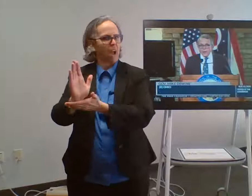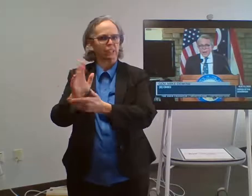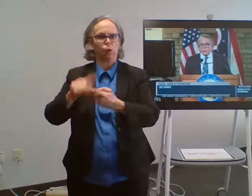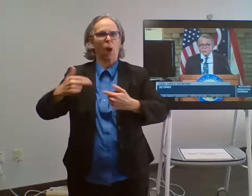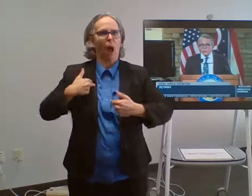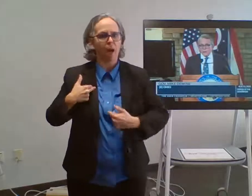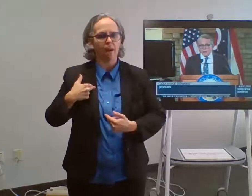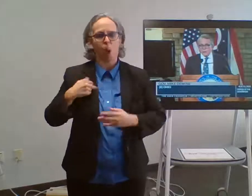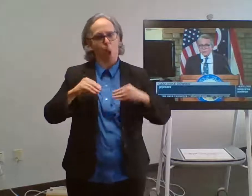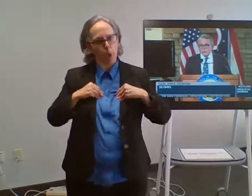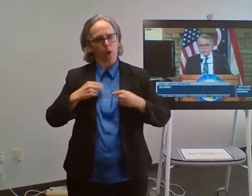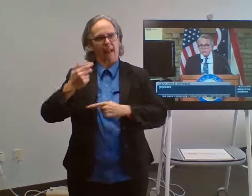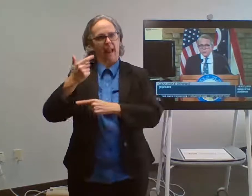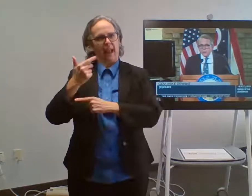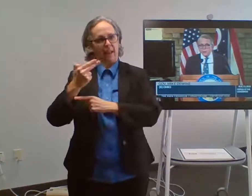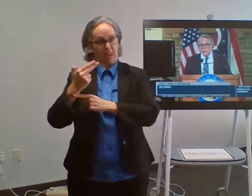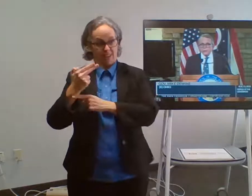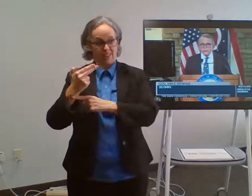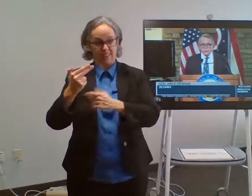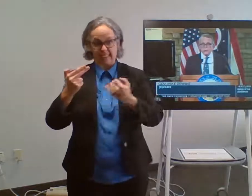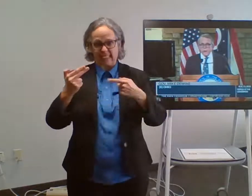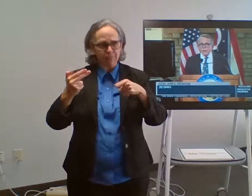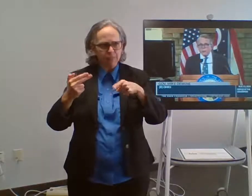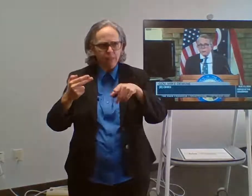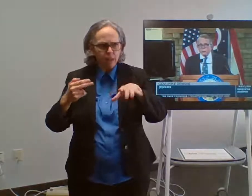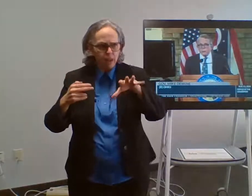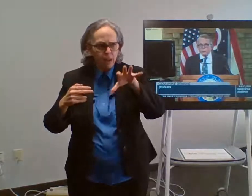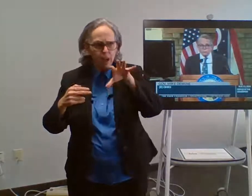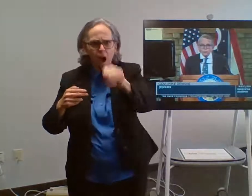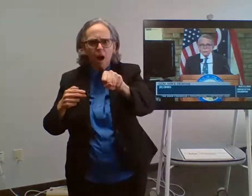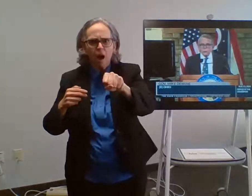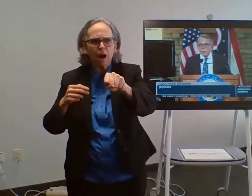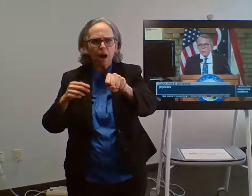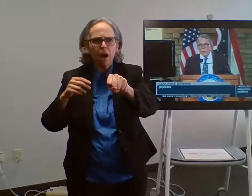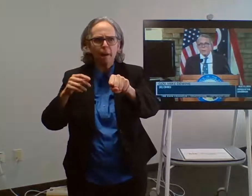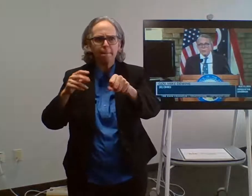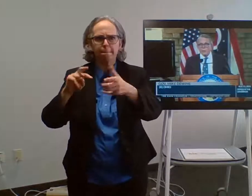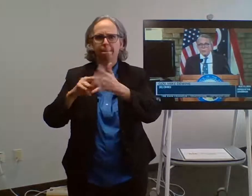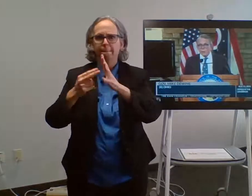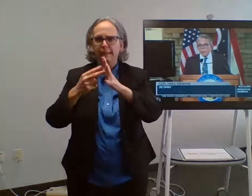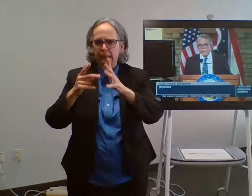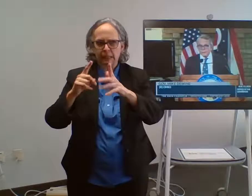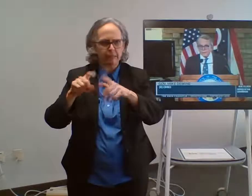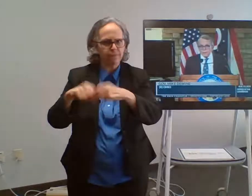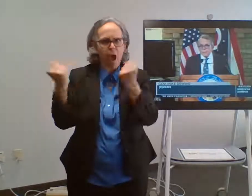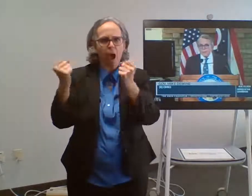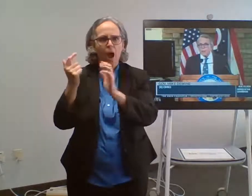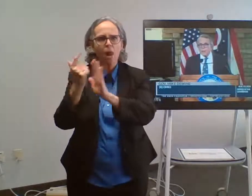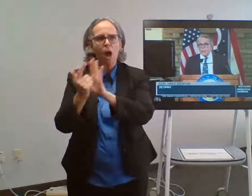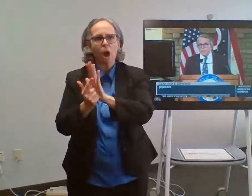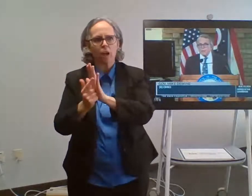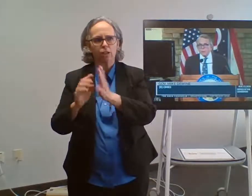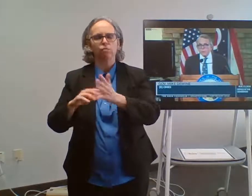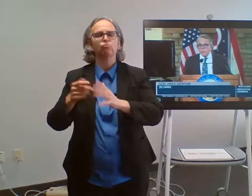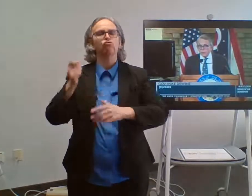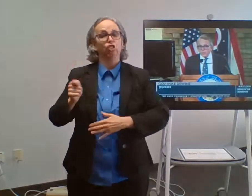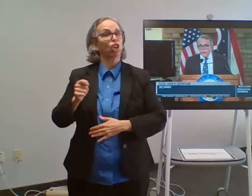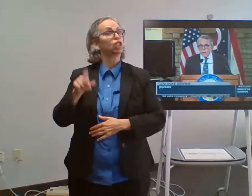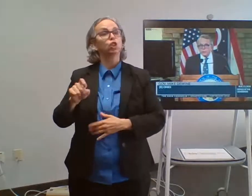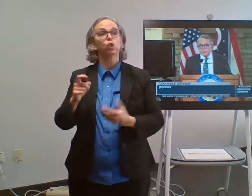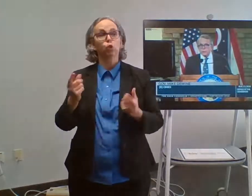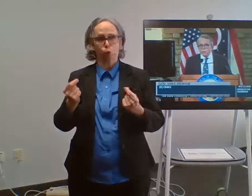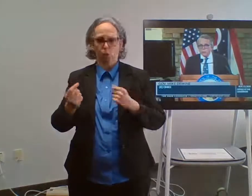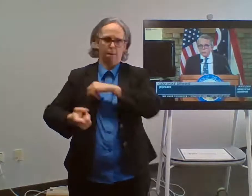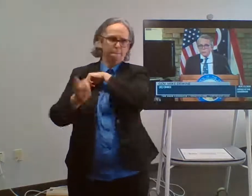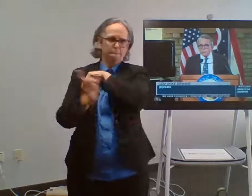in absolute violation of the law, the judge should have the ability to put them away for a long time. If we can do